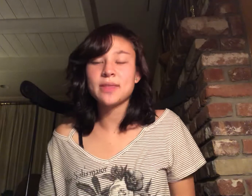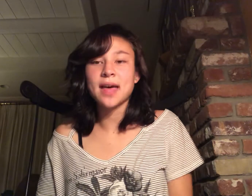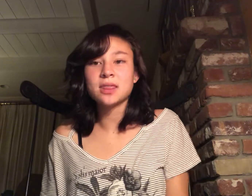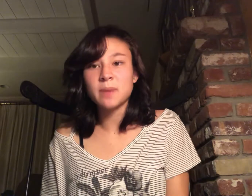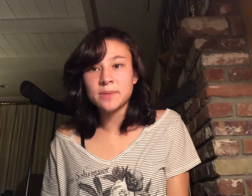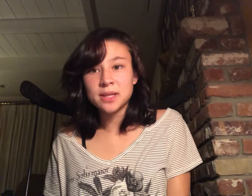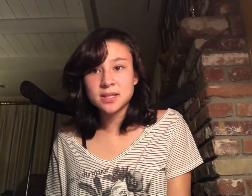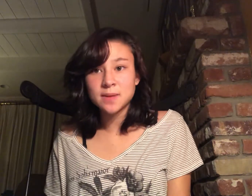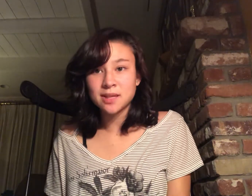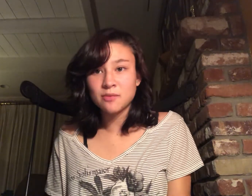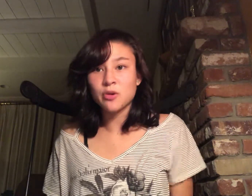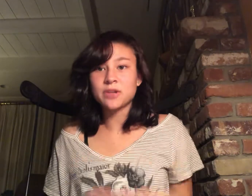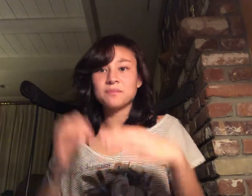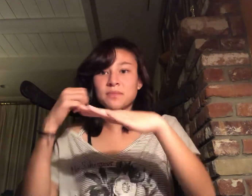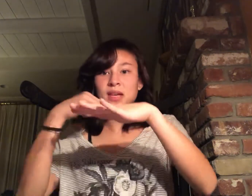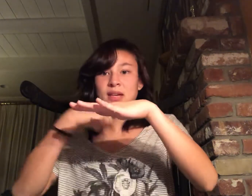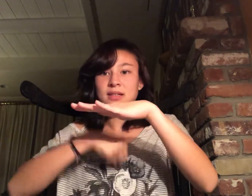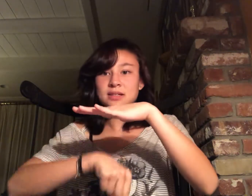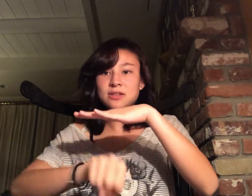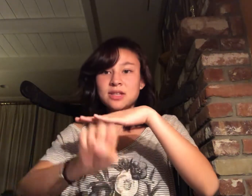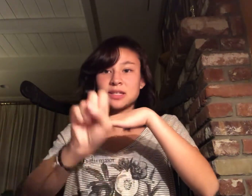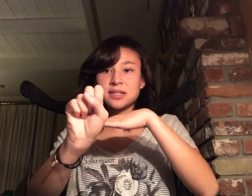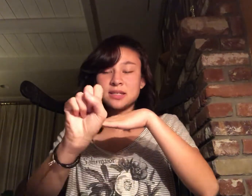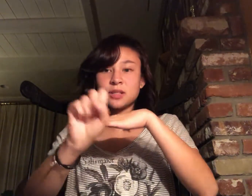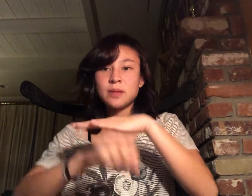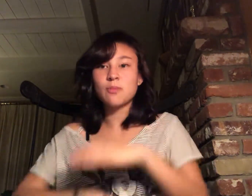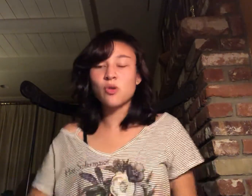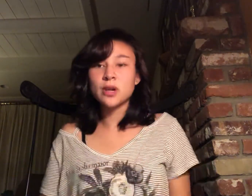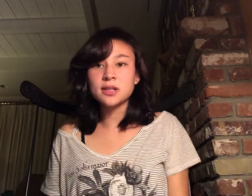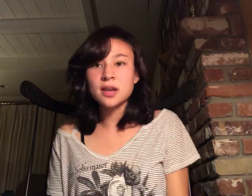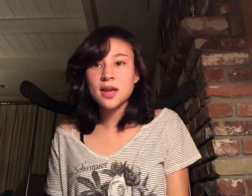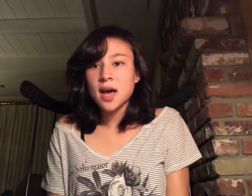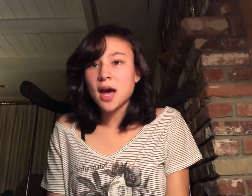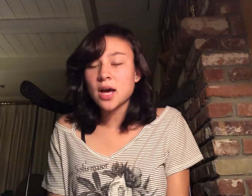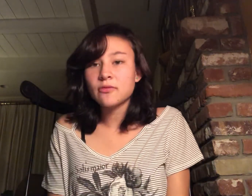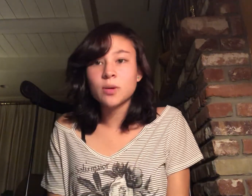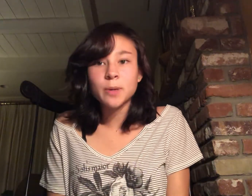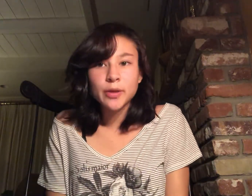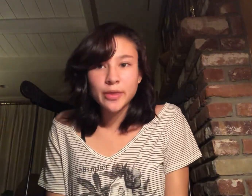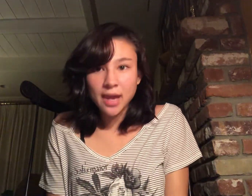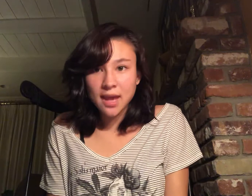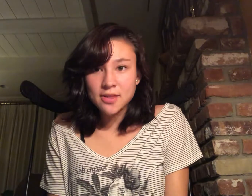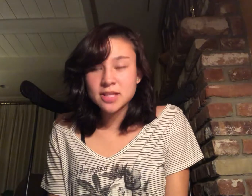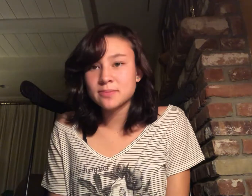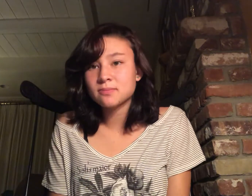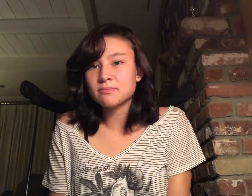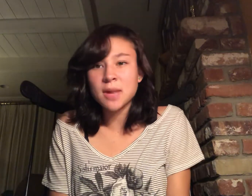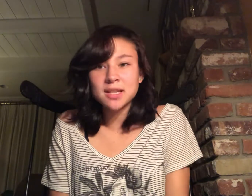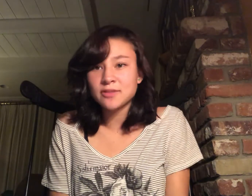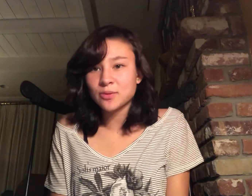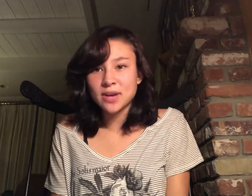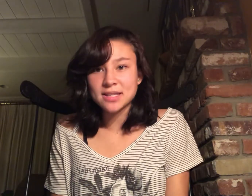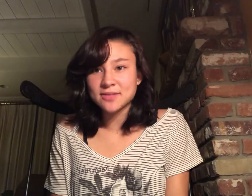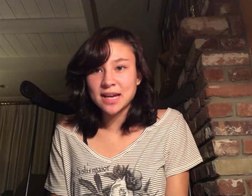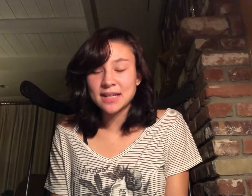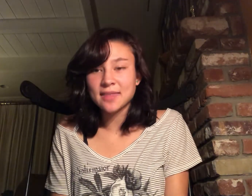that the baby is being born. So this is to be born. For birthday, there's many different ways of signing